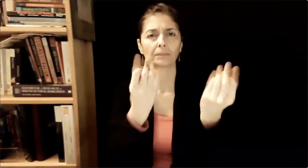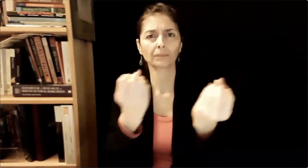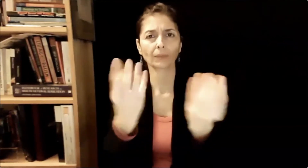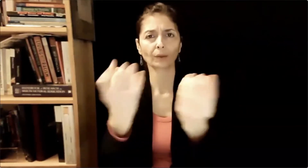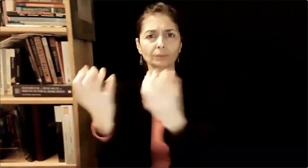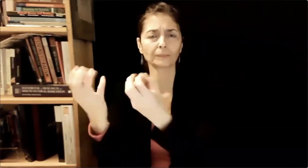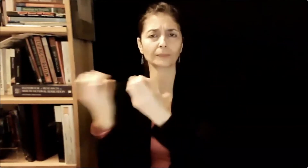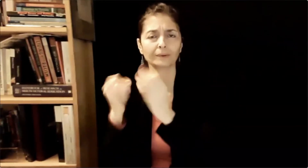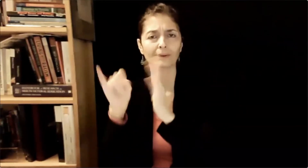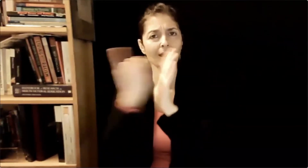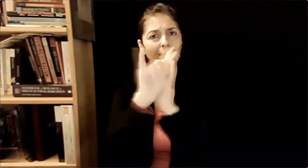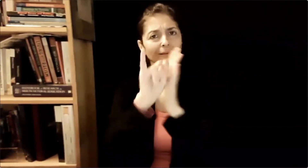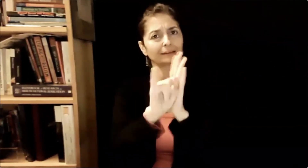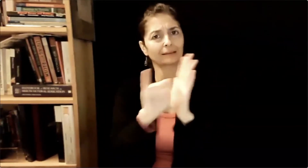Children have multiple identities.